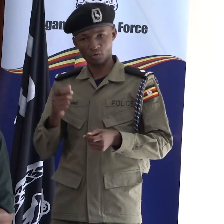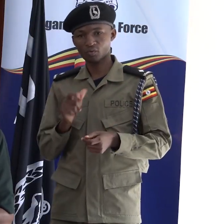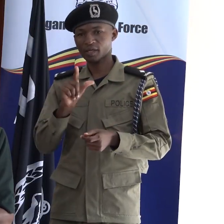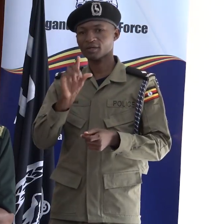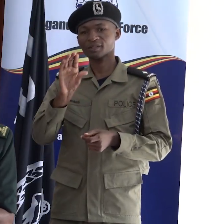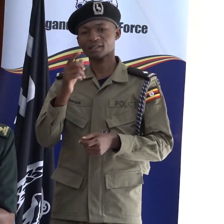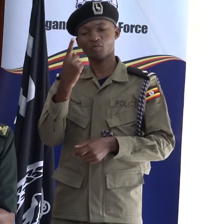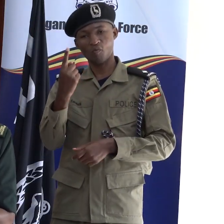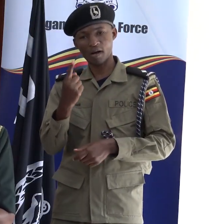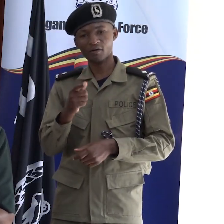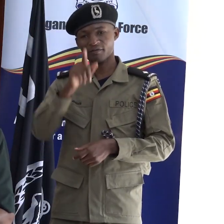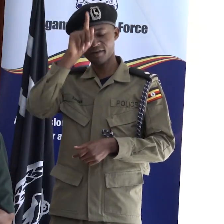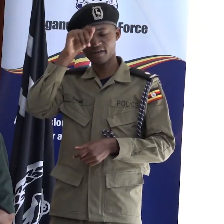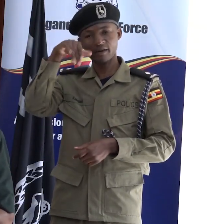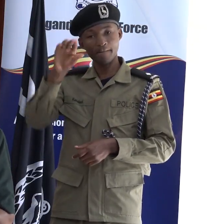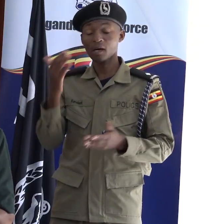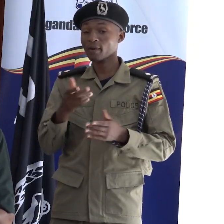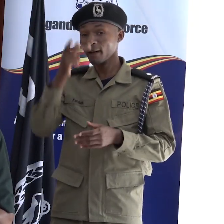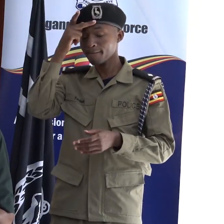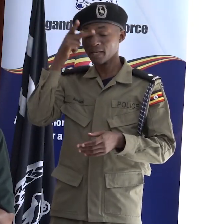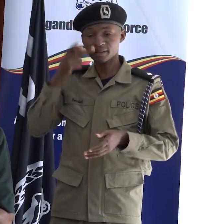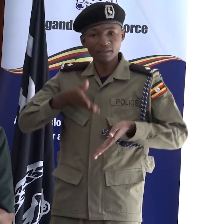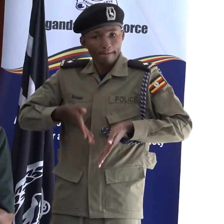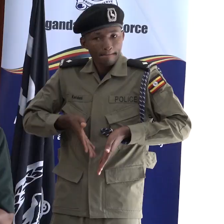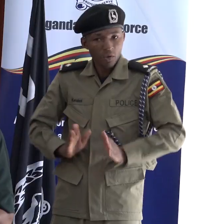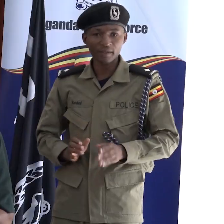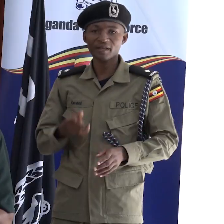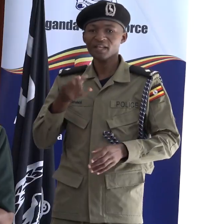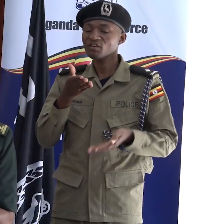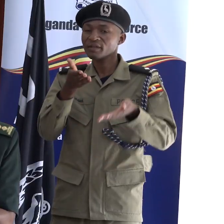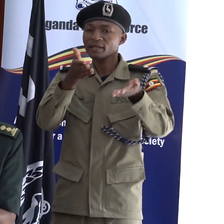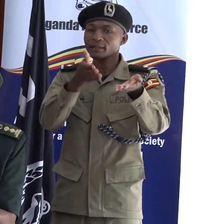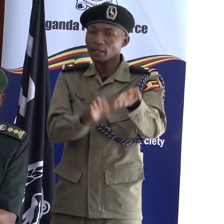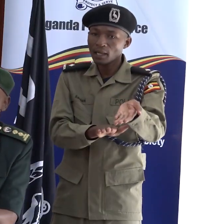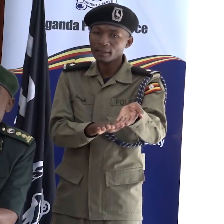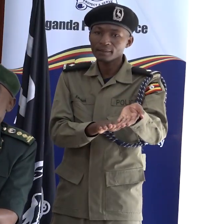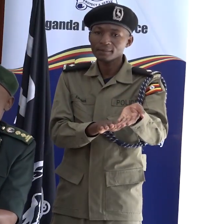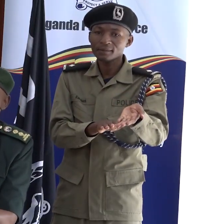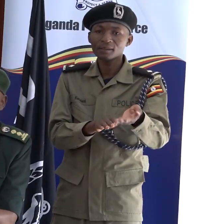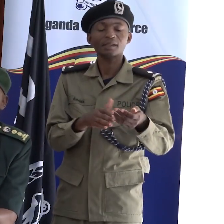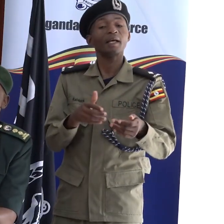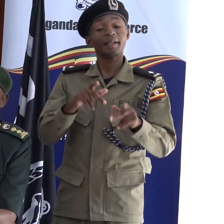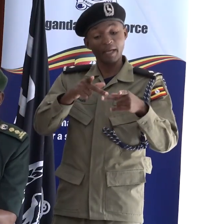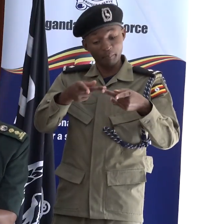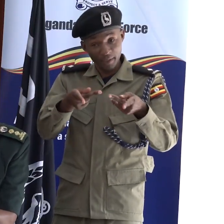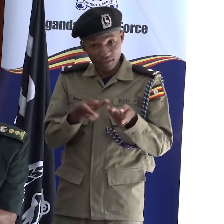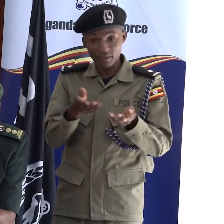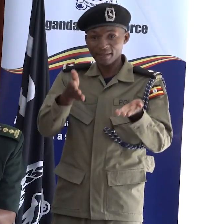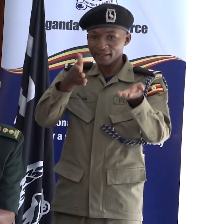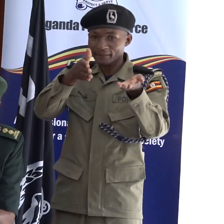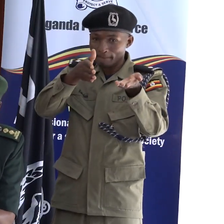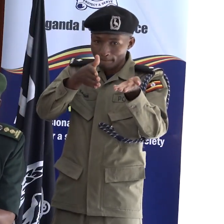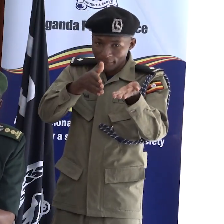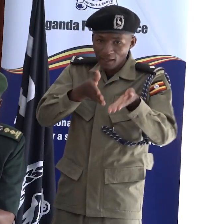village where your parents were born. If they are dead, that place where they were born and died